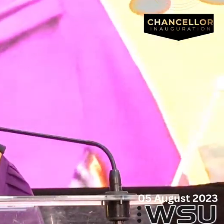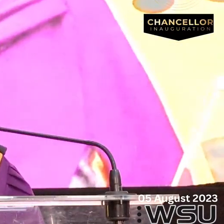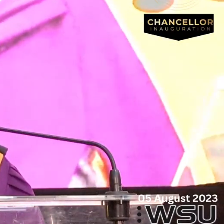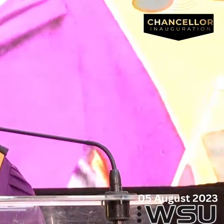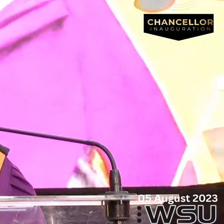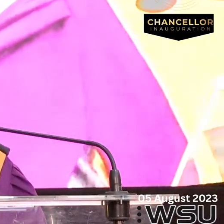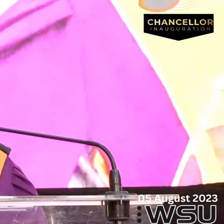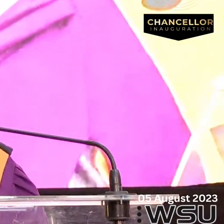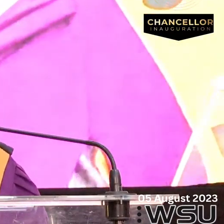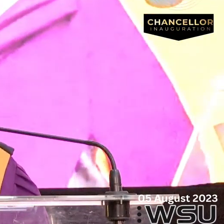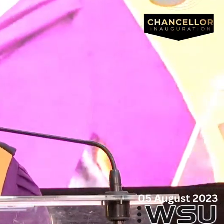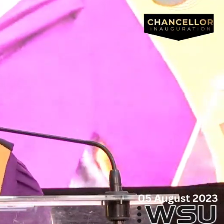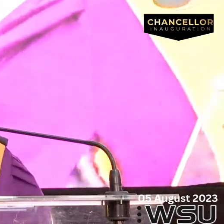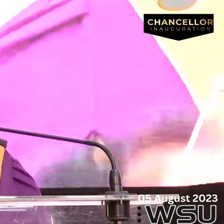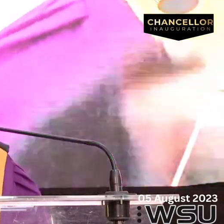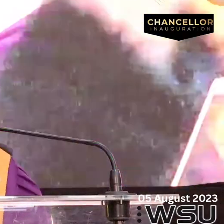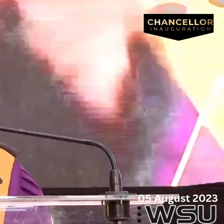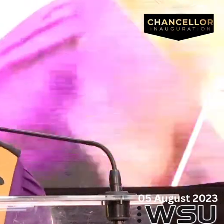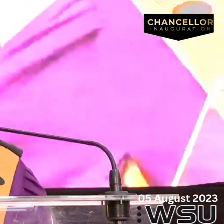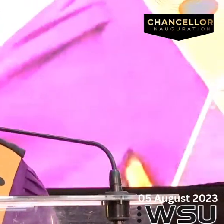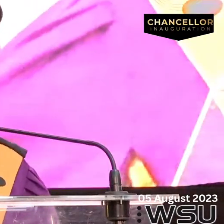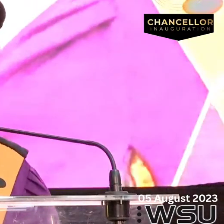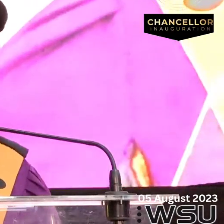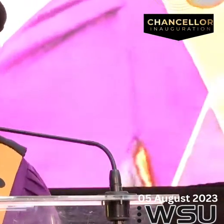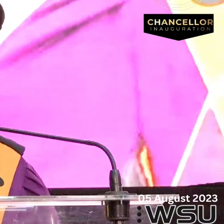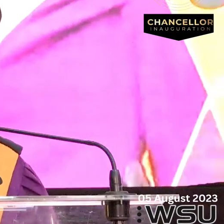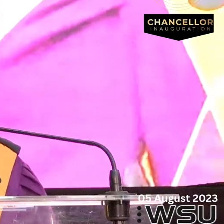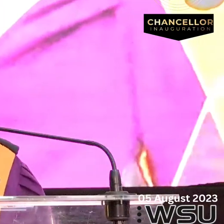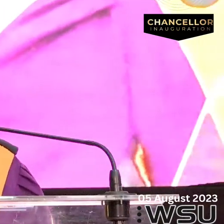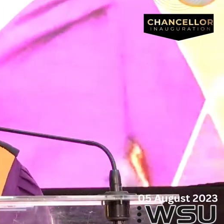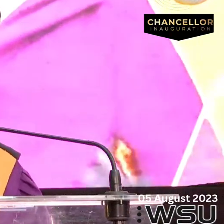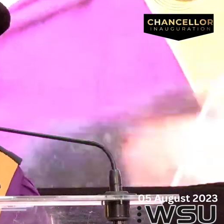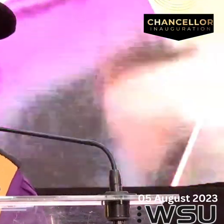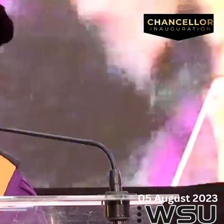time. And then during the procession,